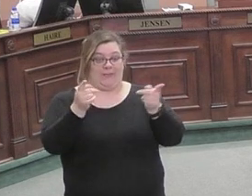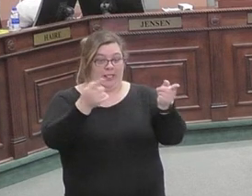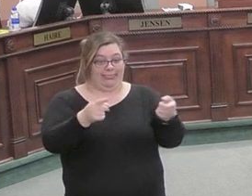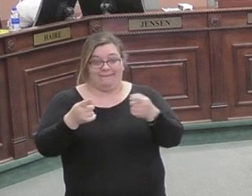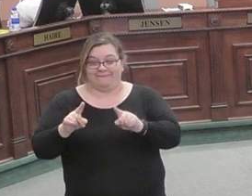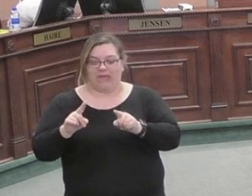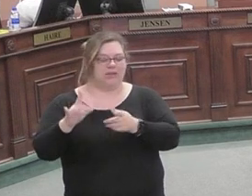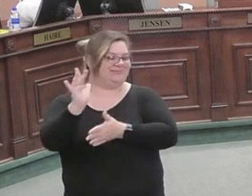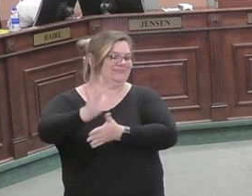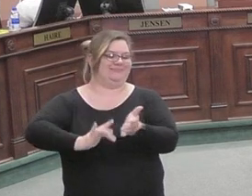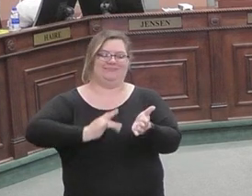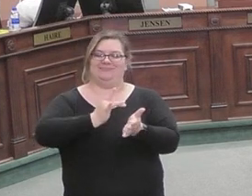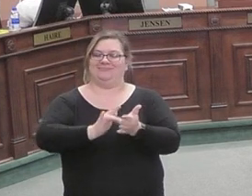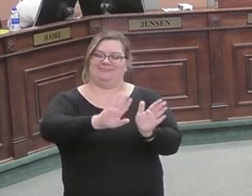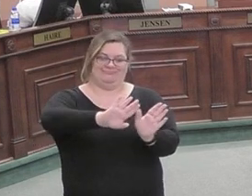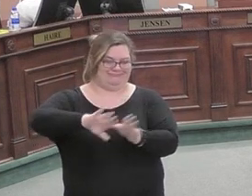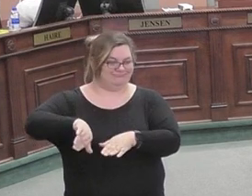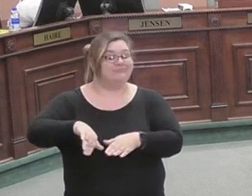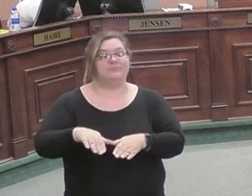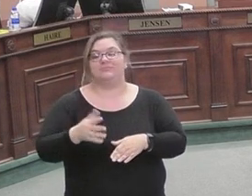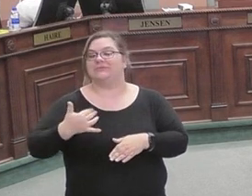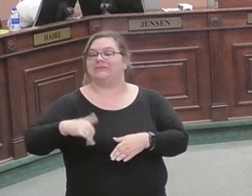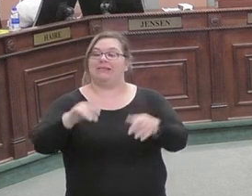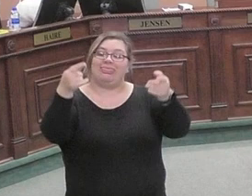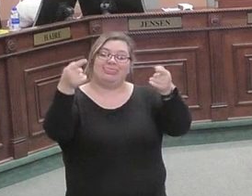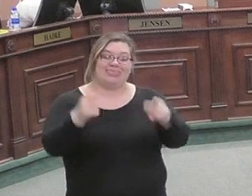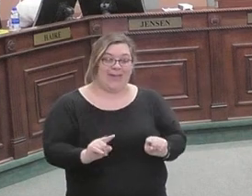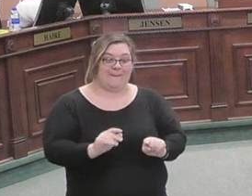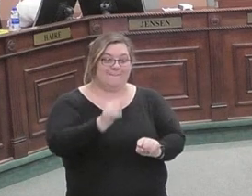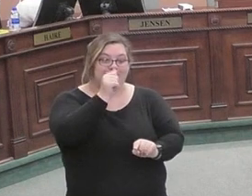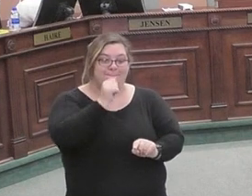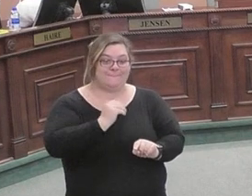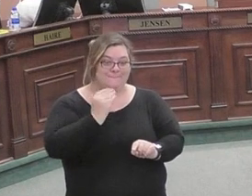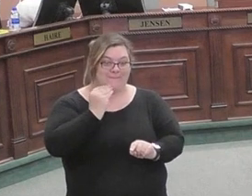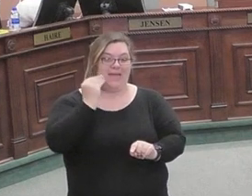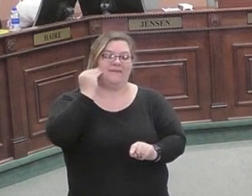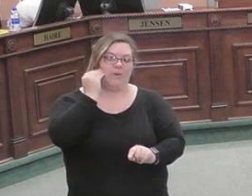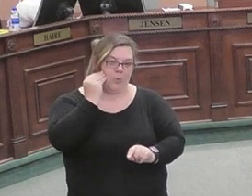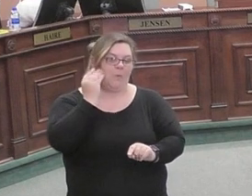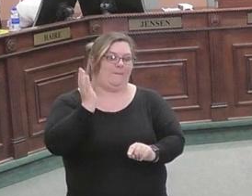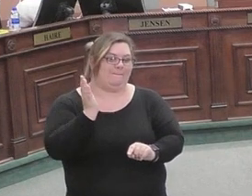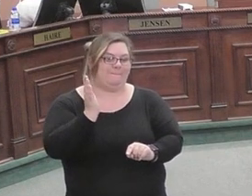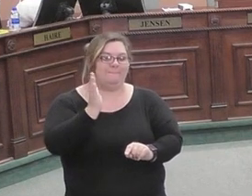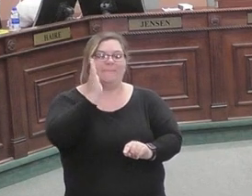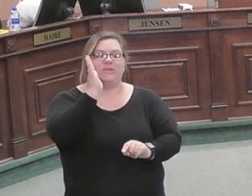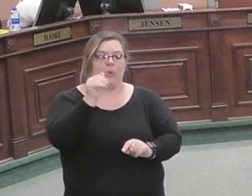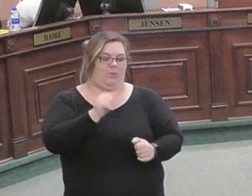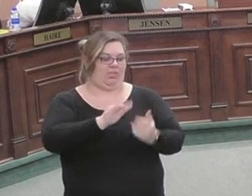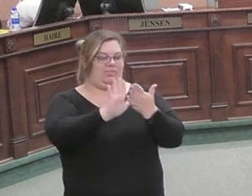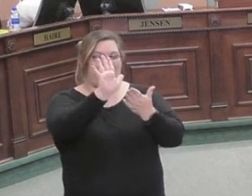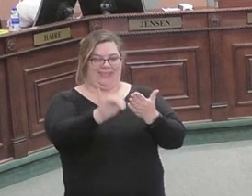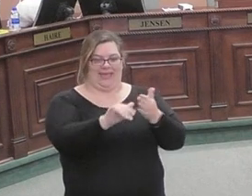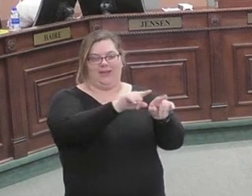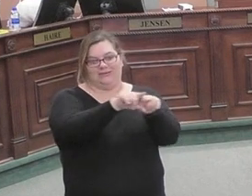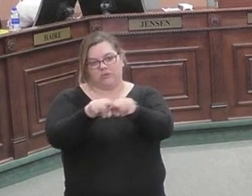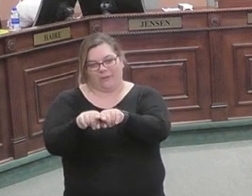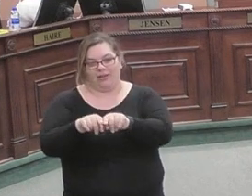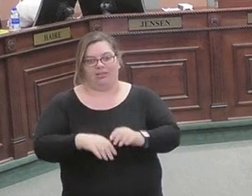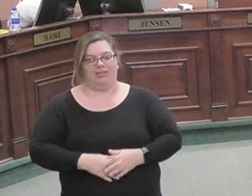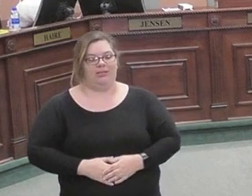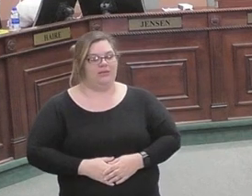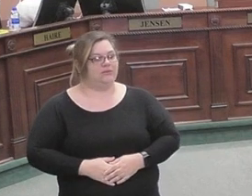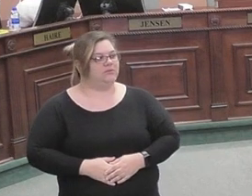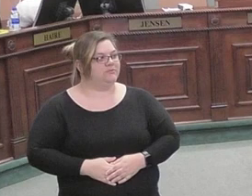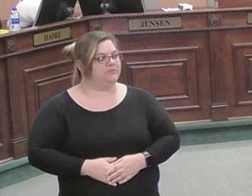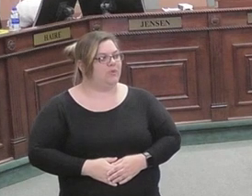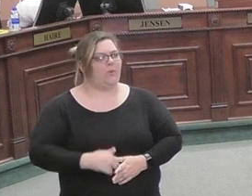scheduled. But we still have this occurring in private residents and in other parts of the city. So this will address to those areas as well. Okay, another thing